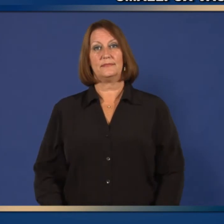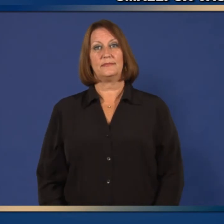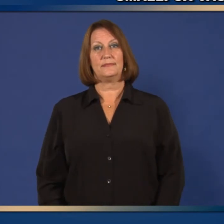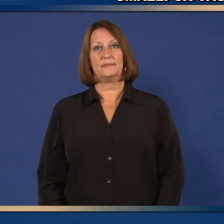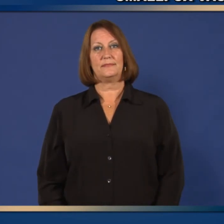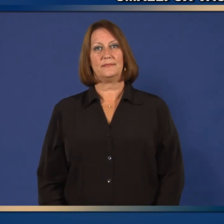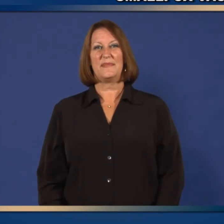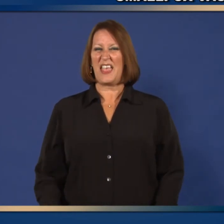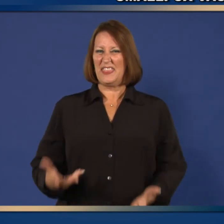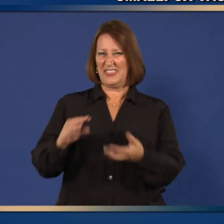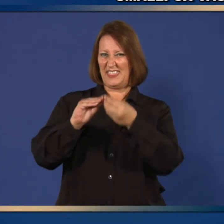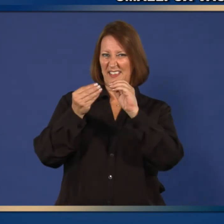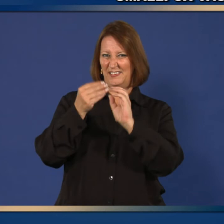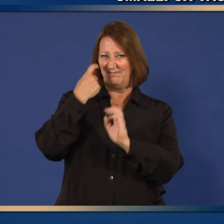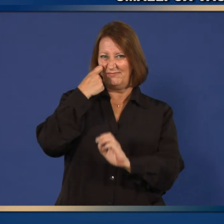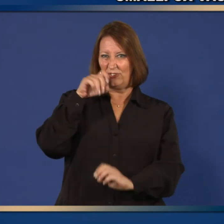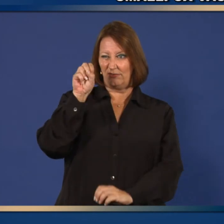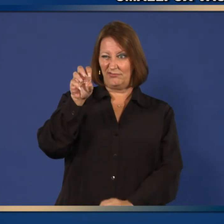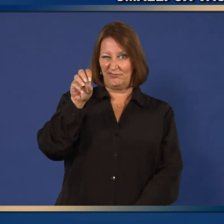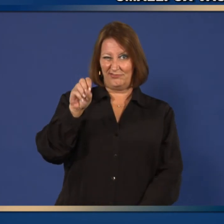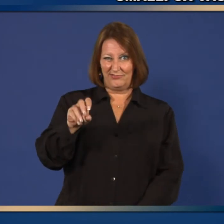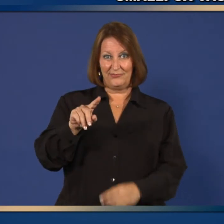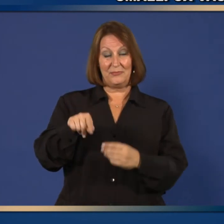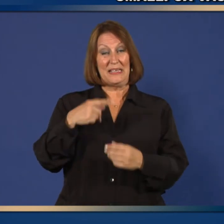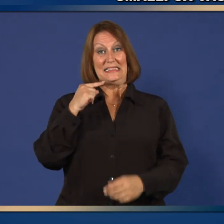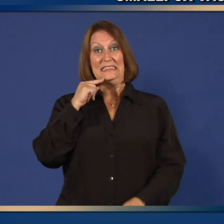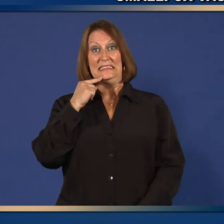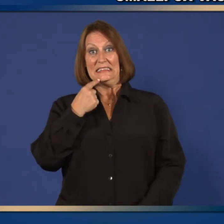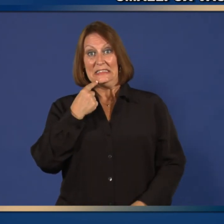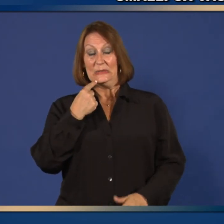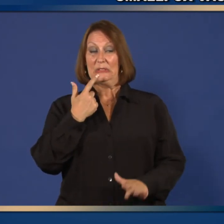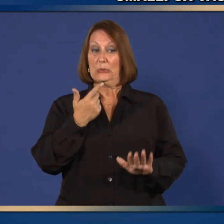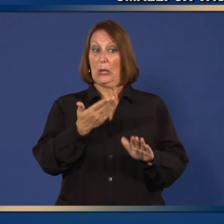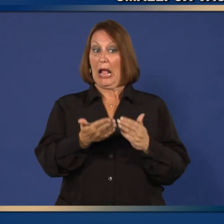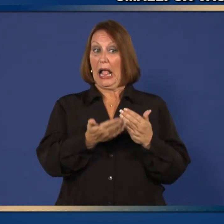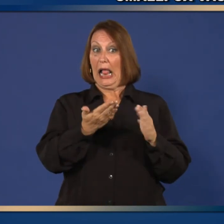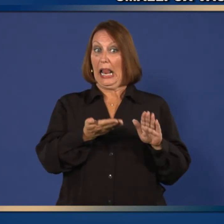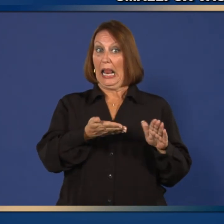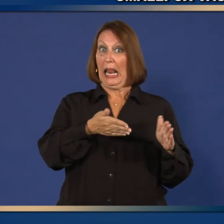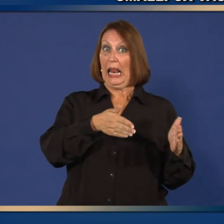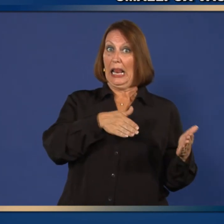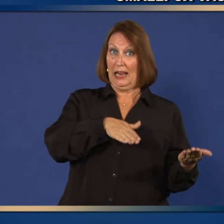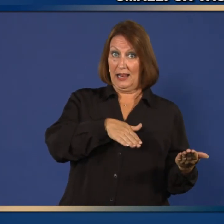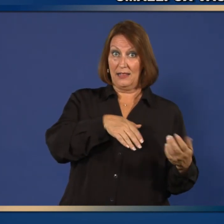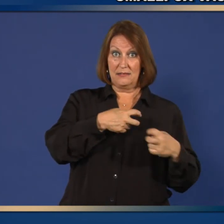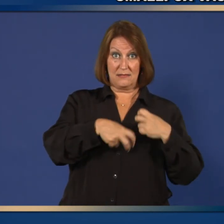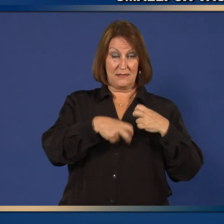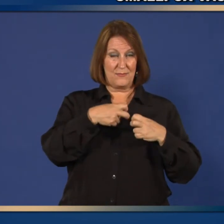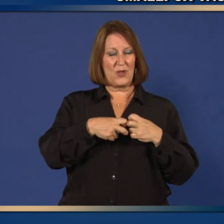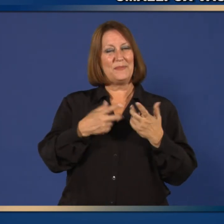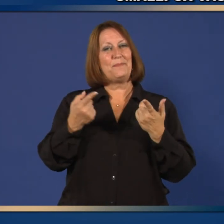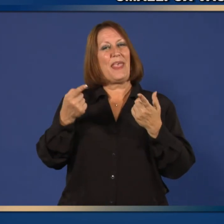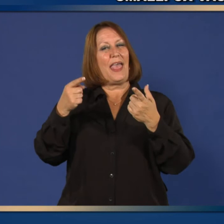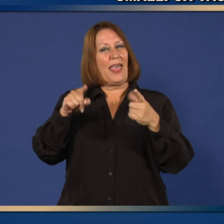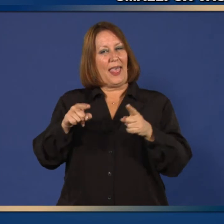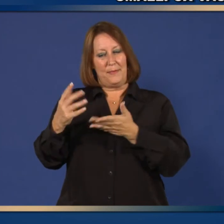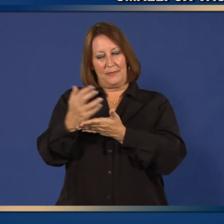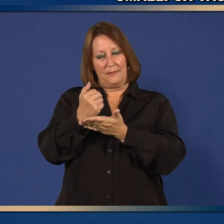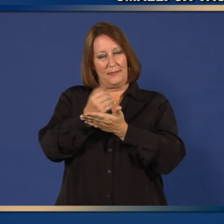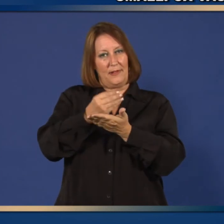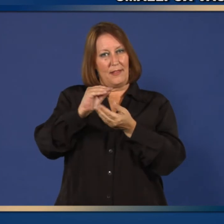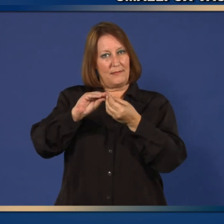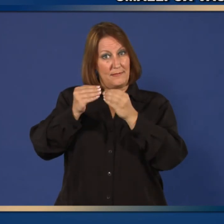The numbers provided above for severe or life-threatening problems are from studies done in